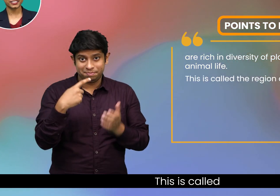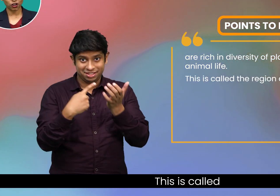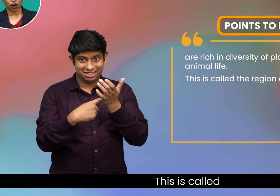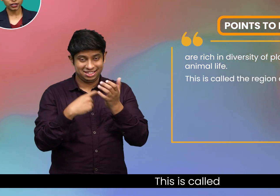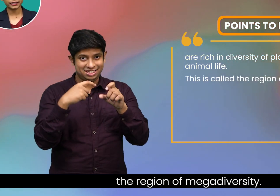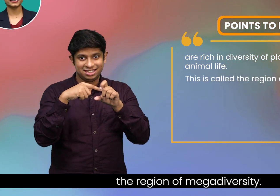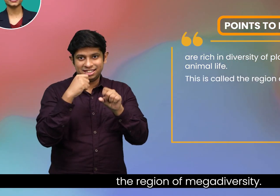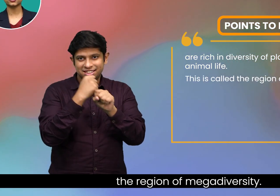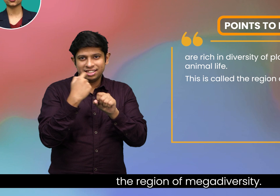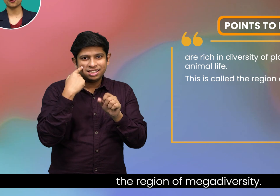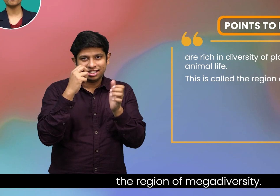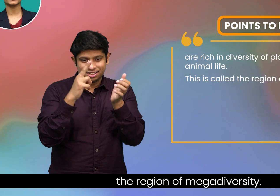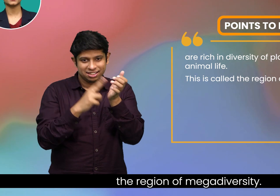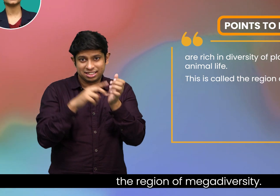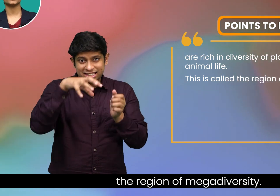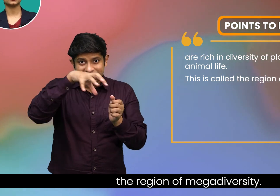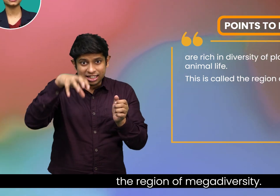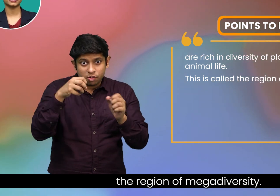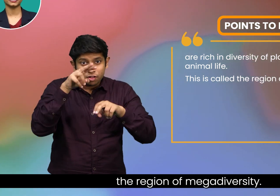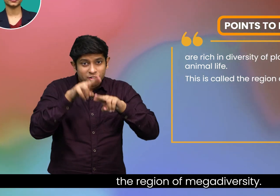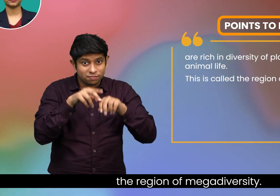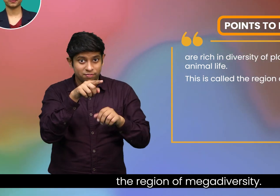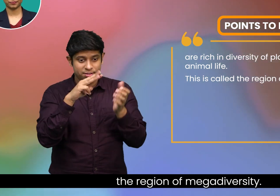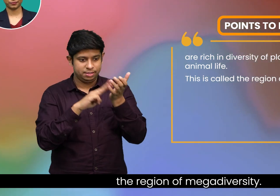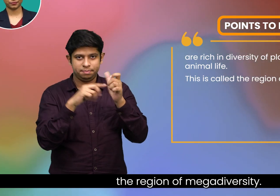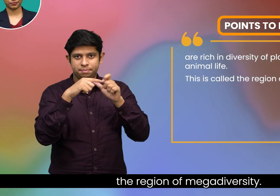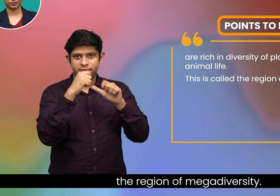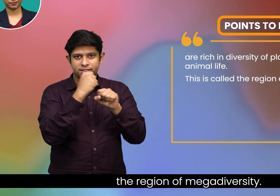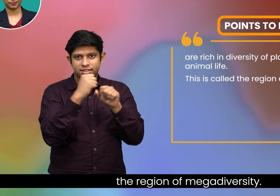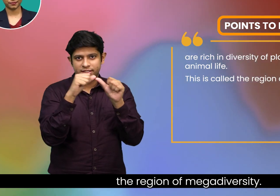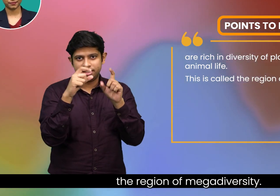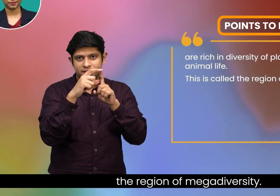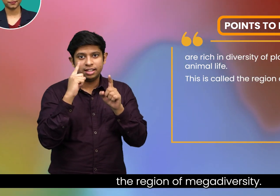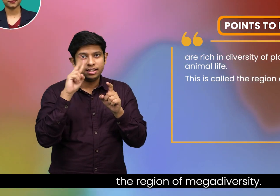This is called the region of megadiversity.